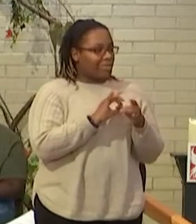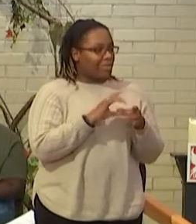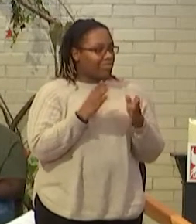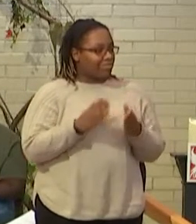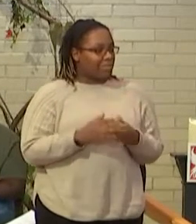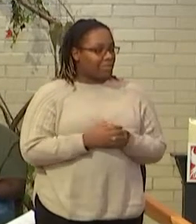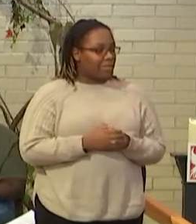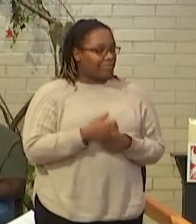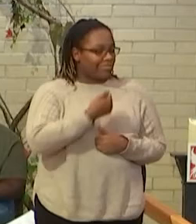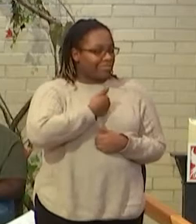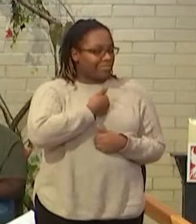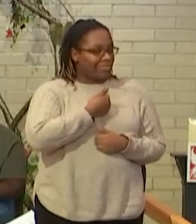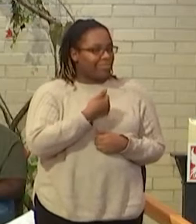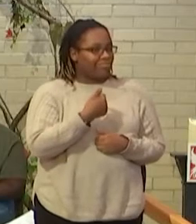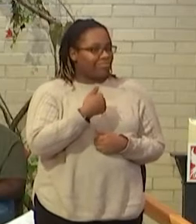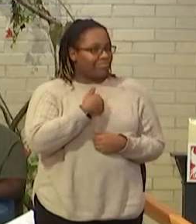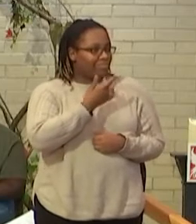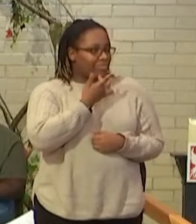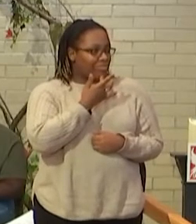for myself, I prefer